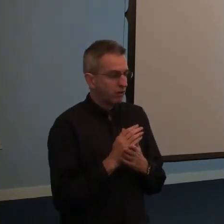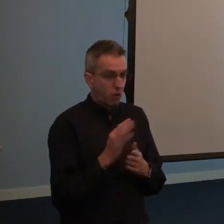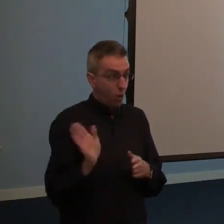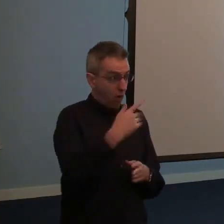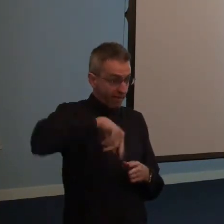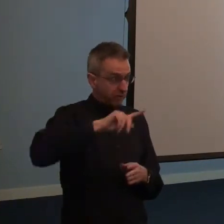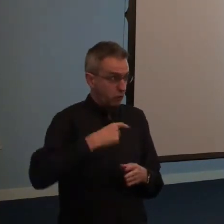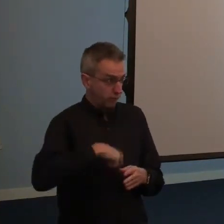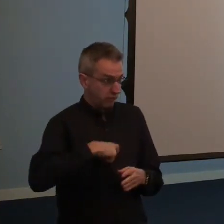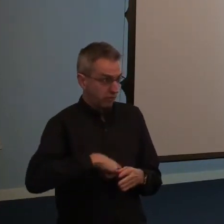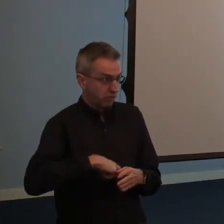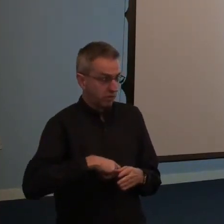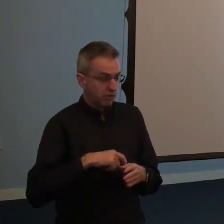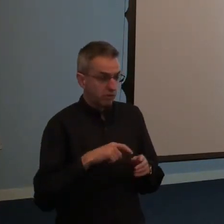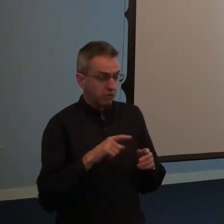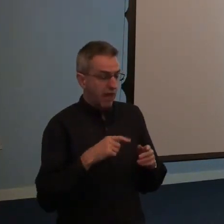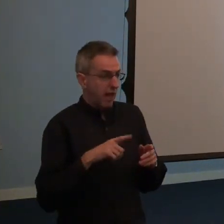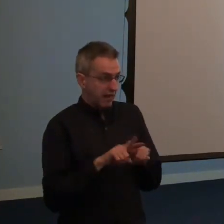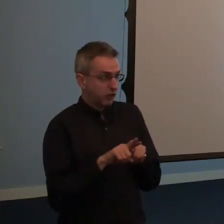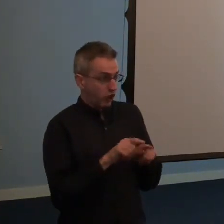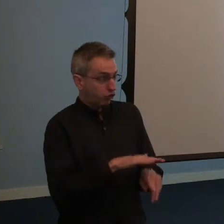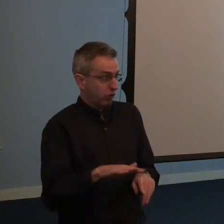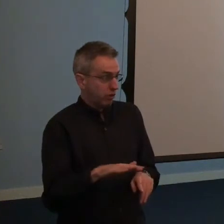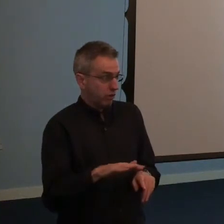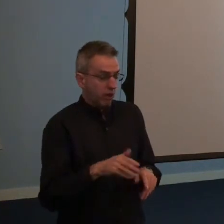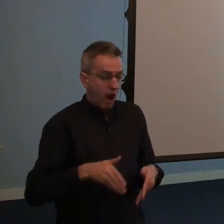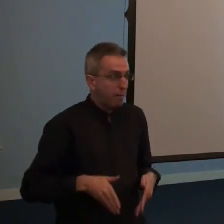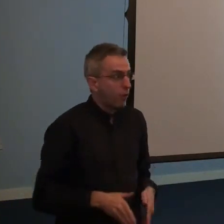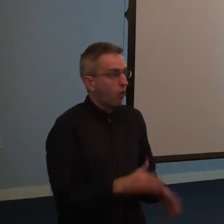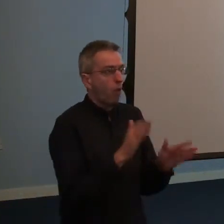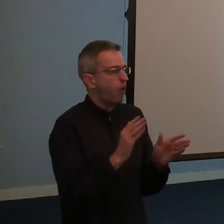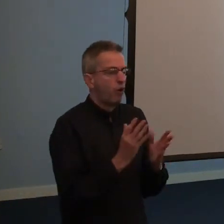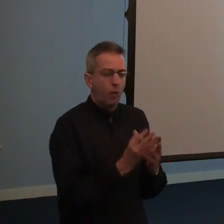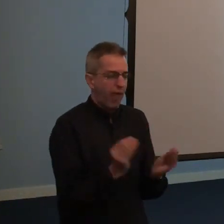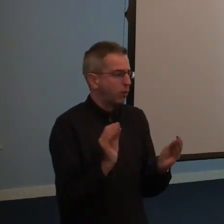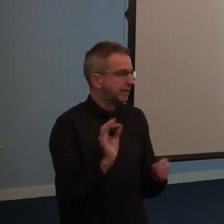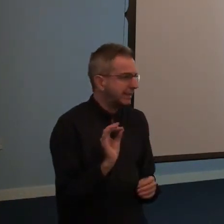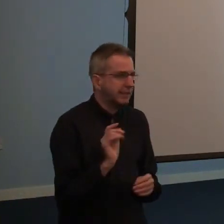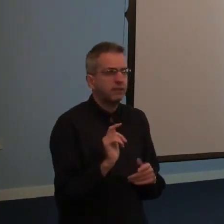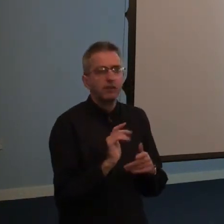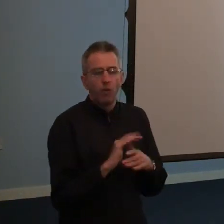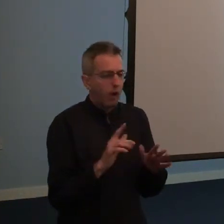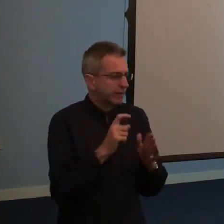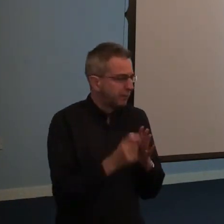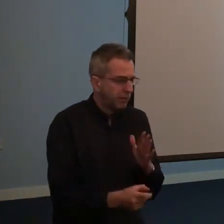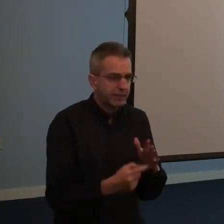sure that all of us humans and children, are born without disease,